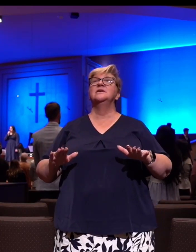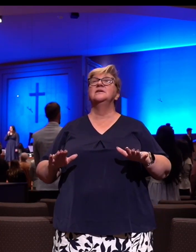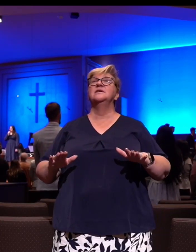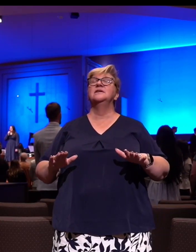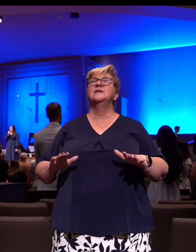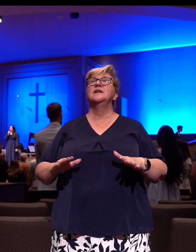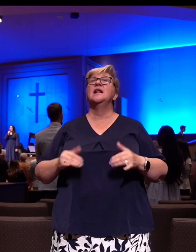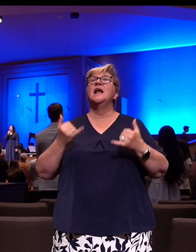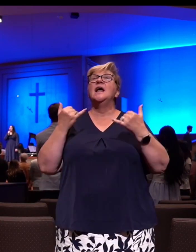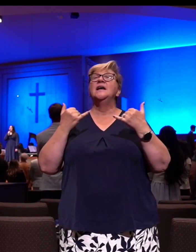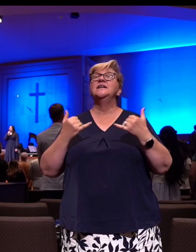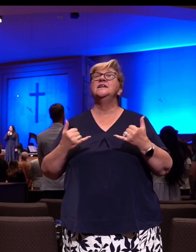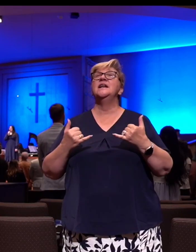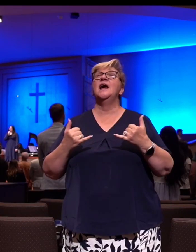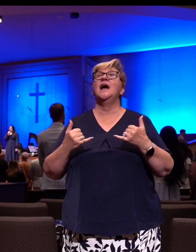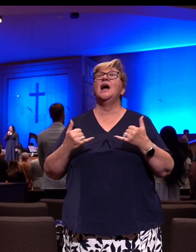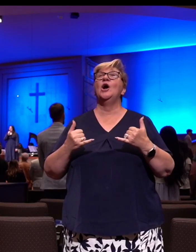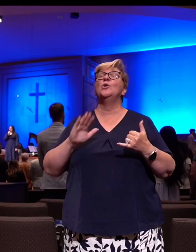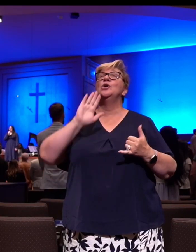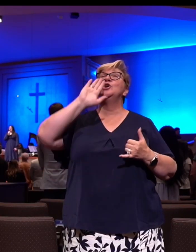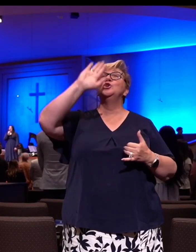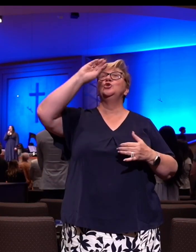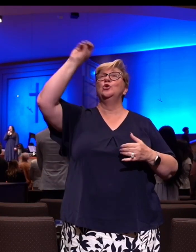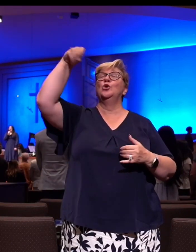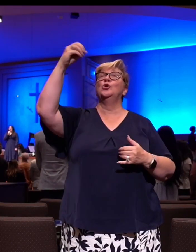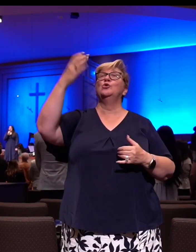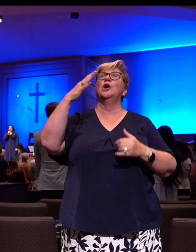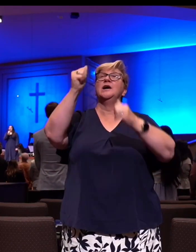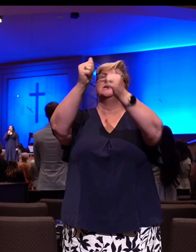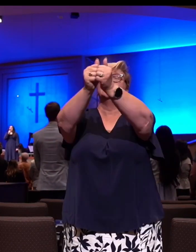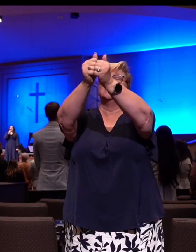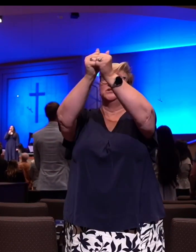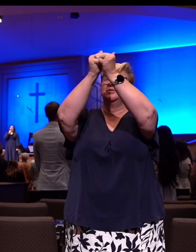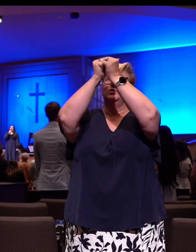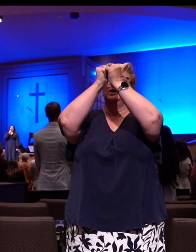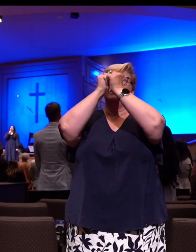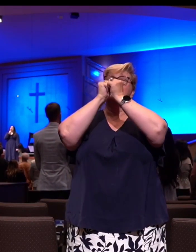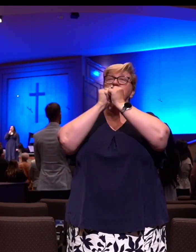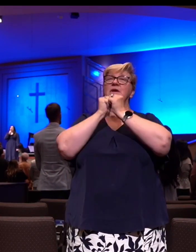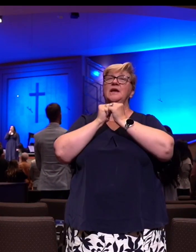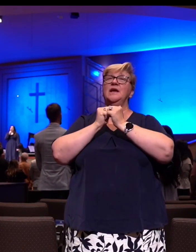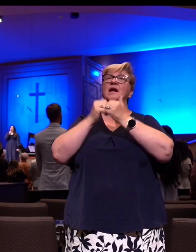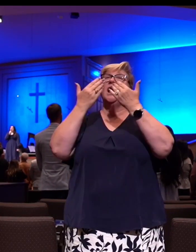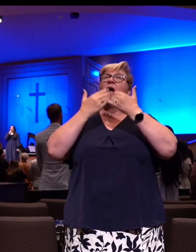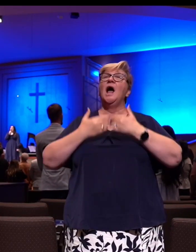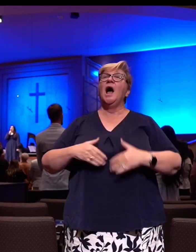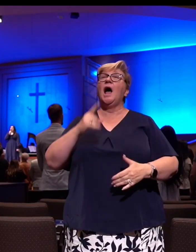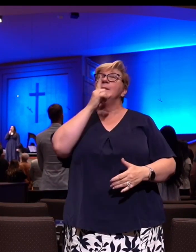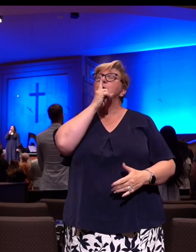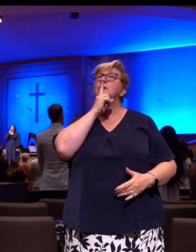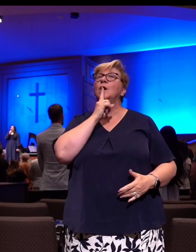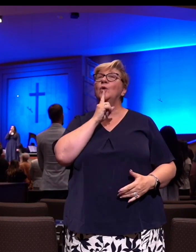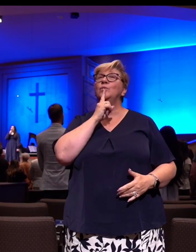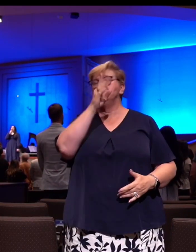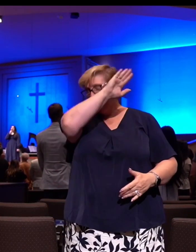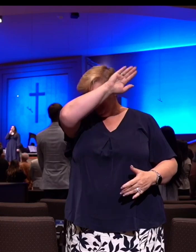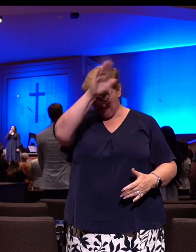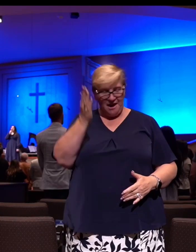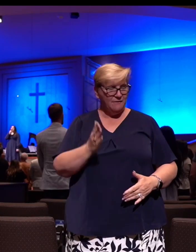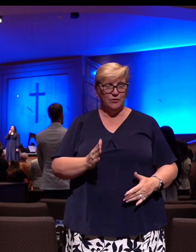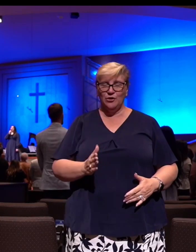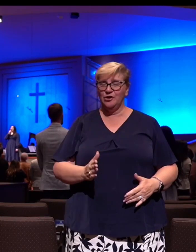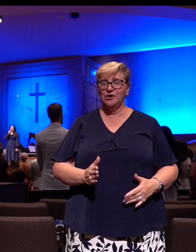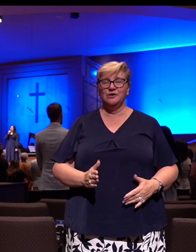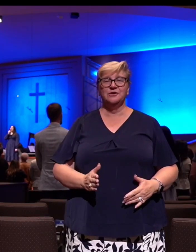grace is always with me, and I'll never be